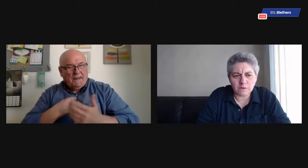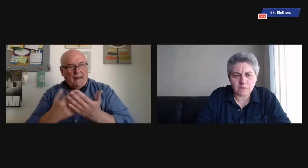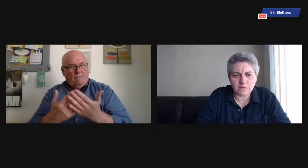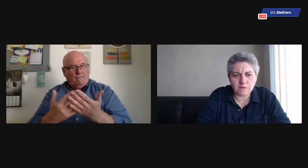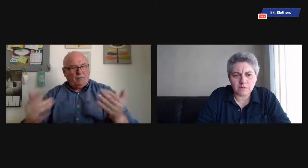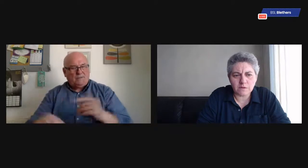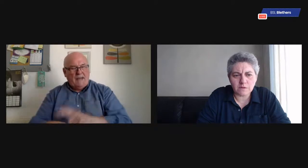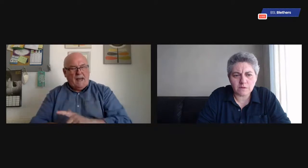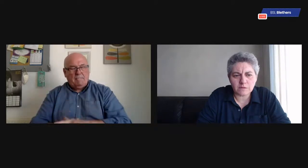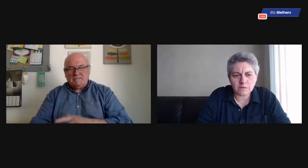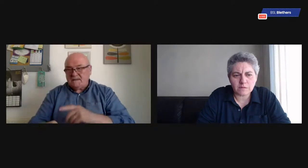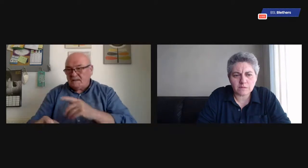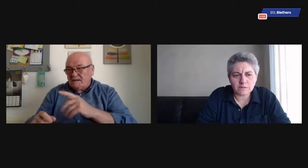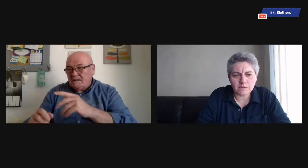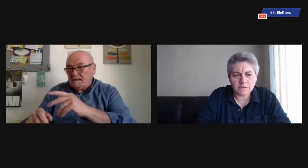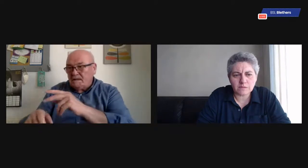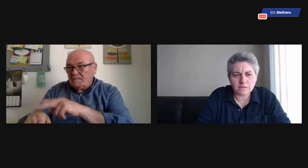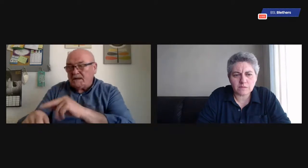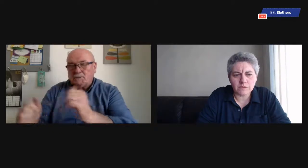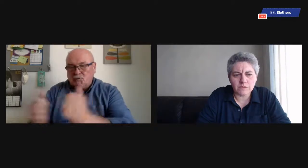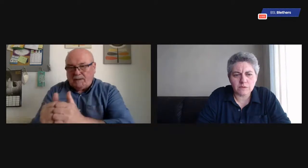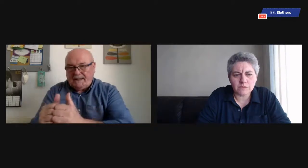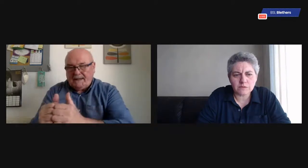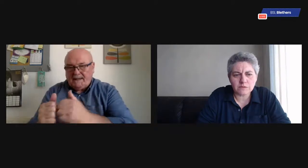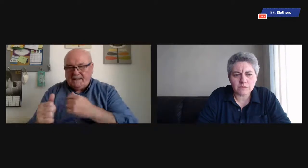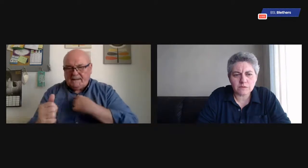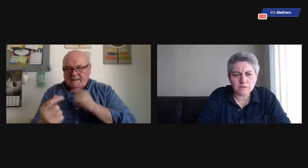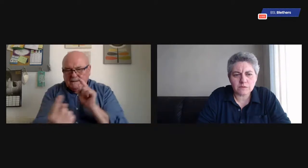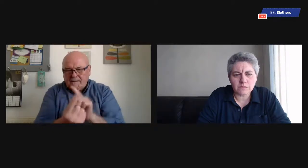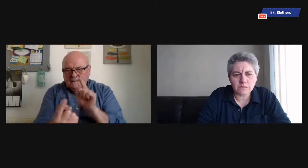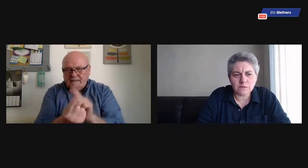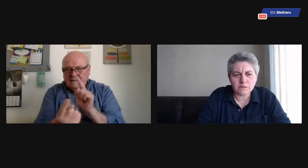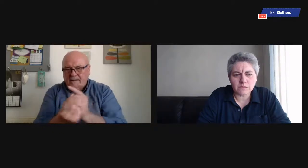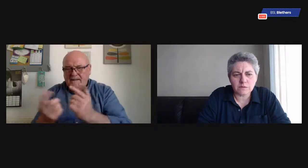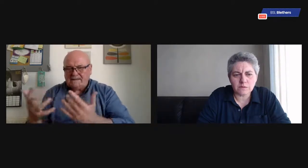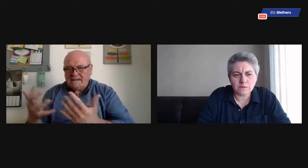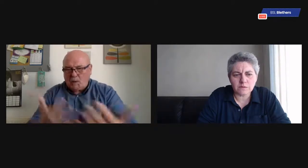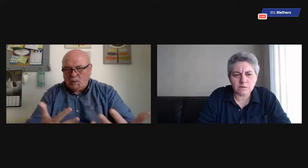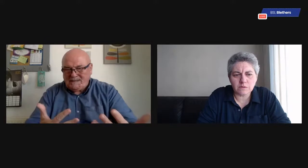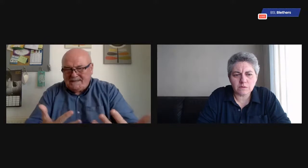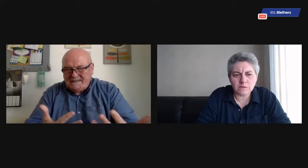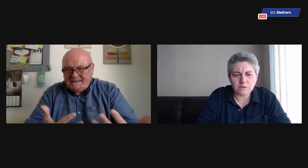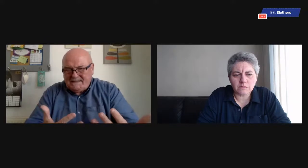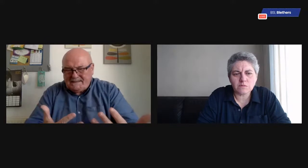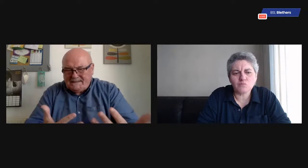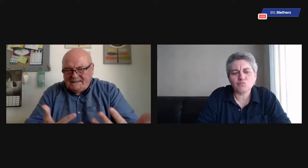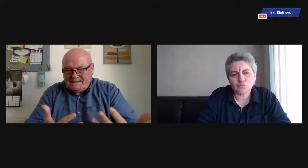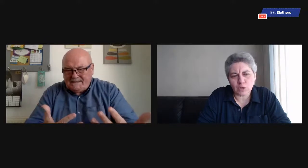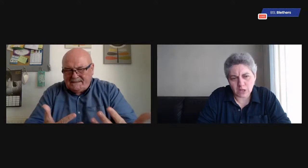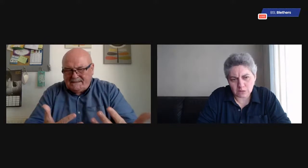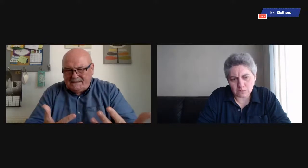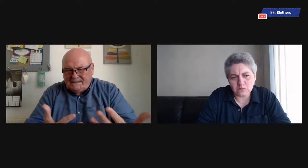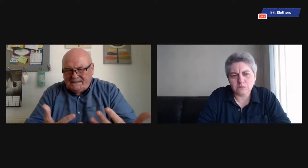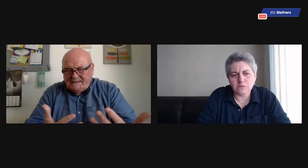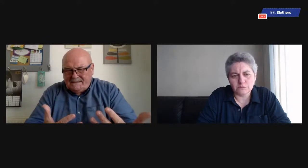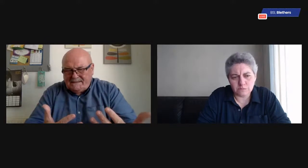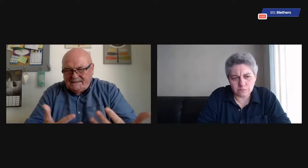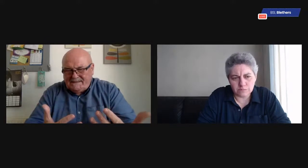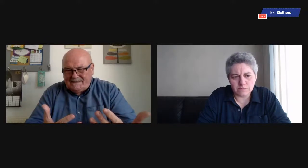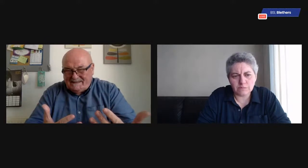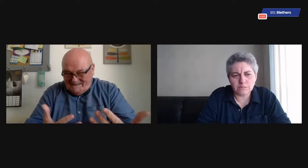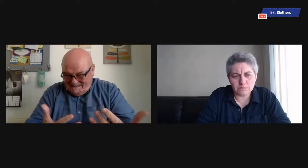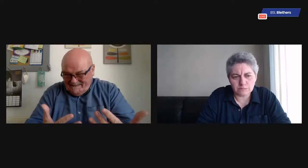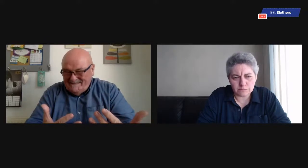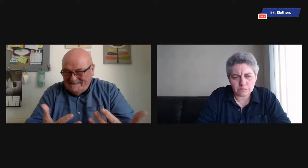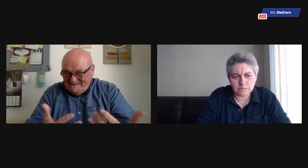language. And it's happened to me a few times where the police have agreed that I should meet the person for 10